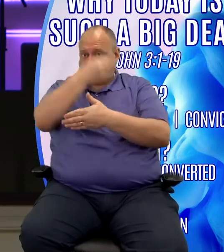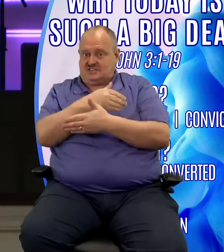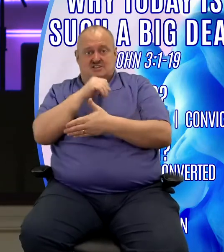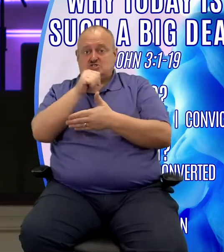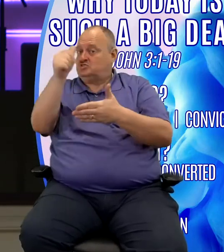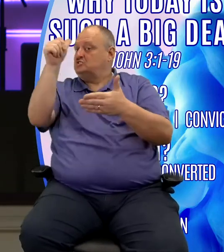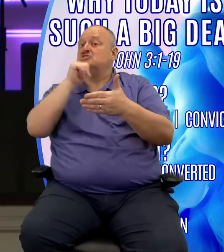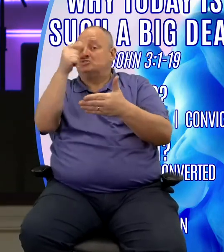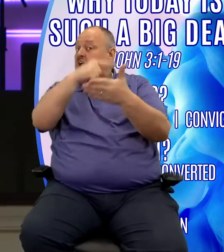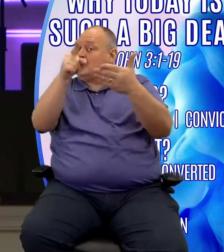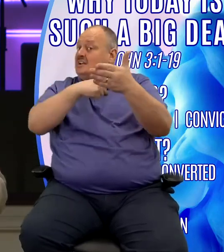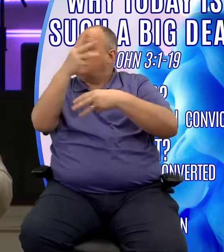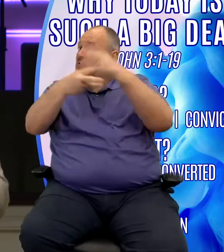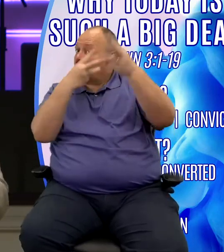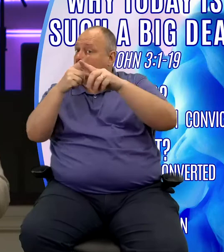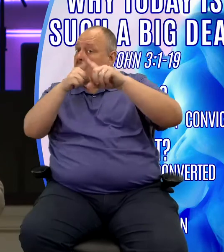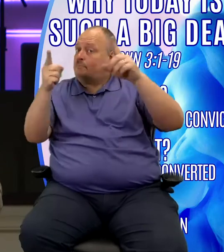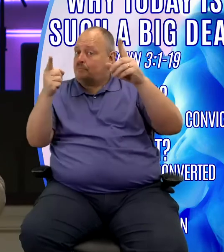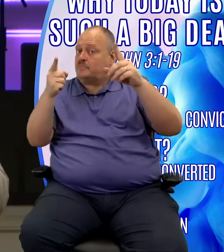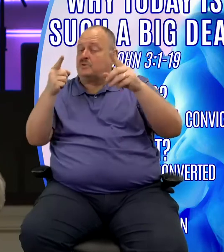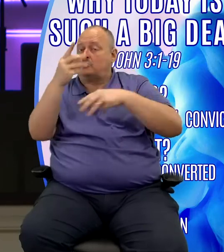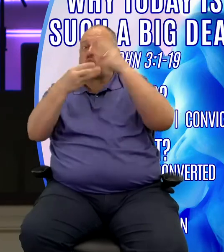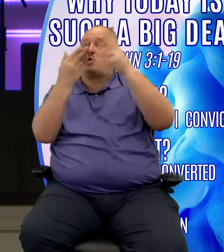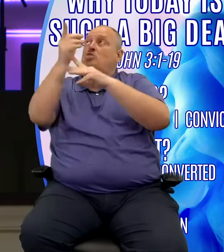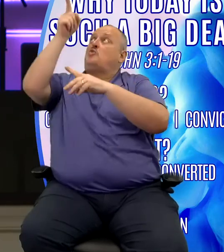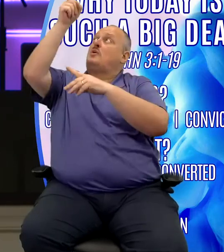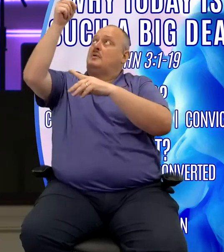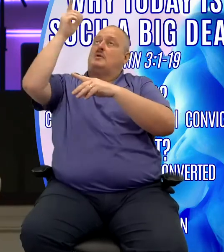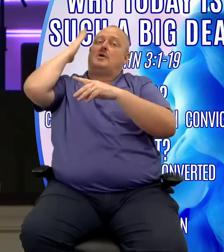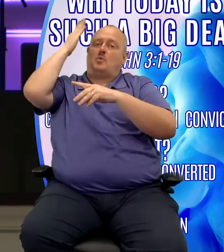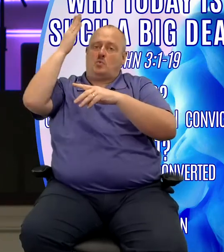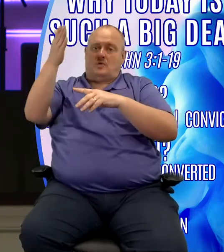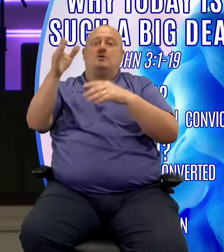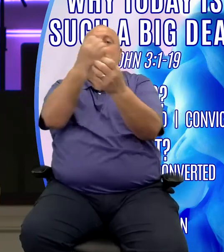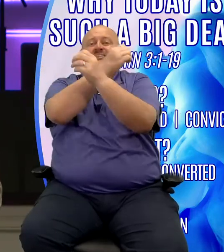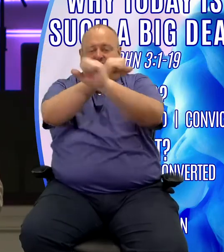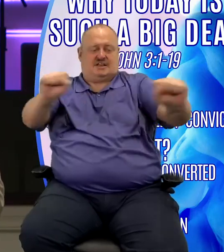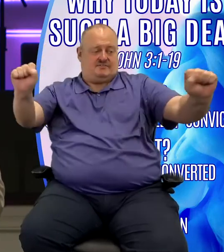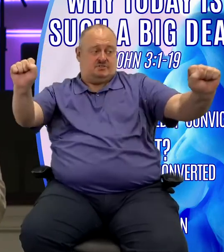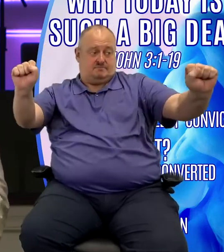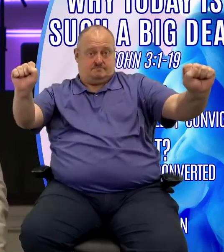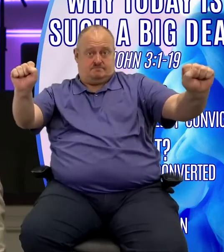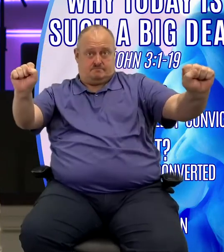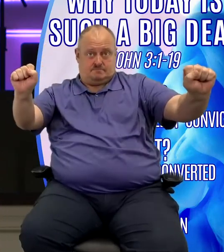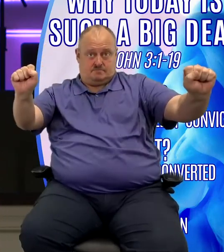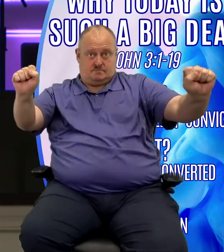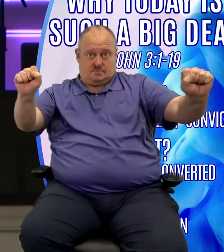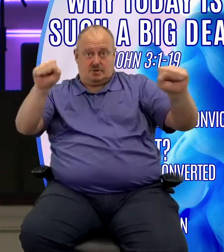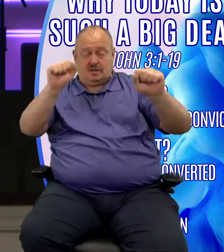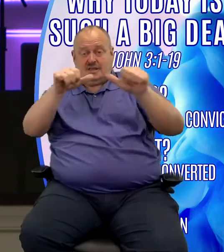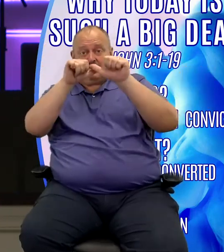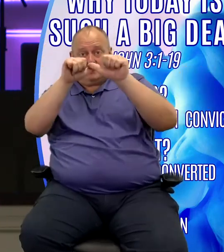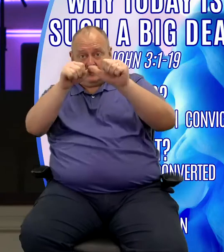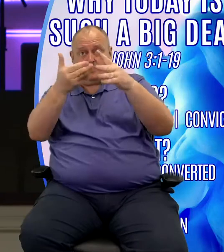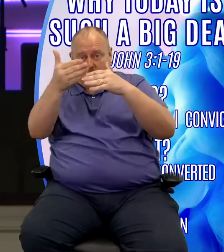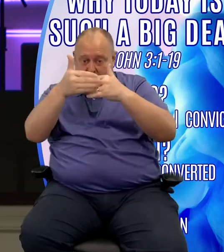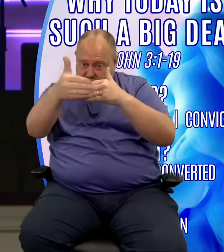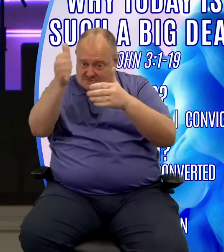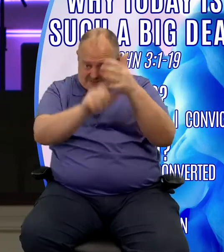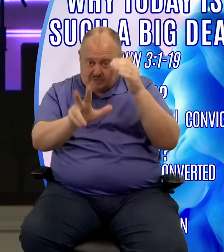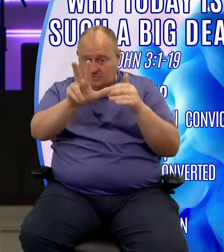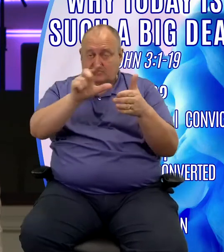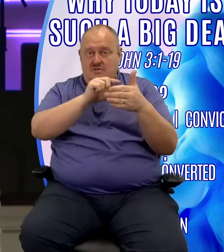world to condemn the world, but that the world through him might be saved. If you continue through the rest of chapter 3 of the